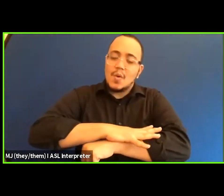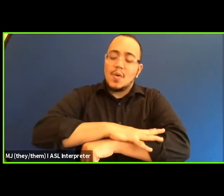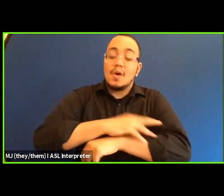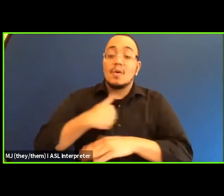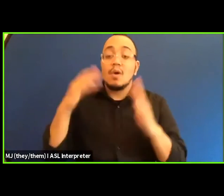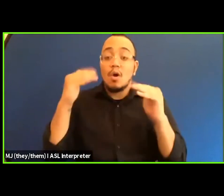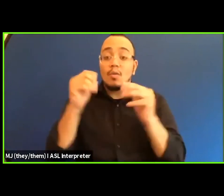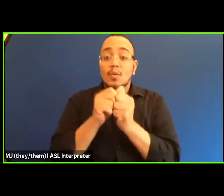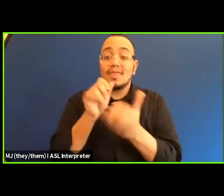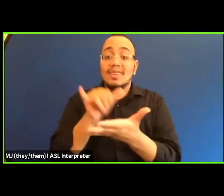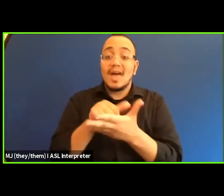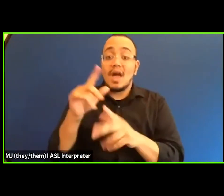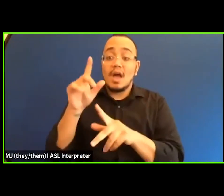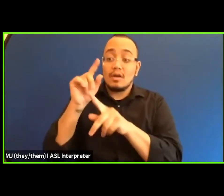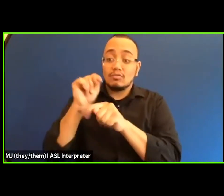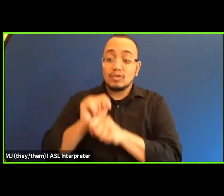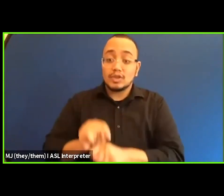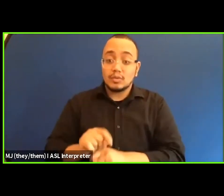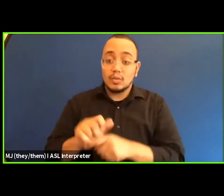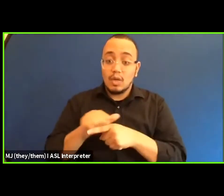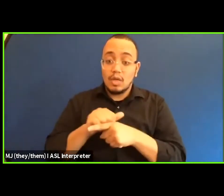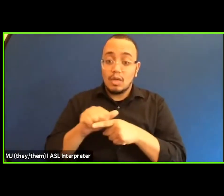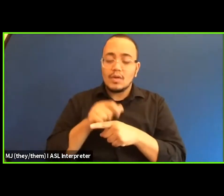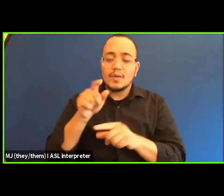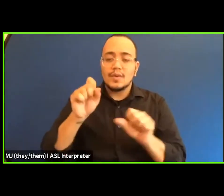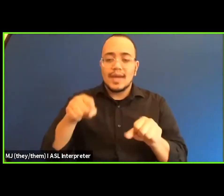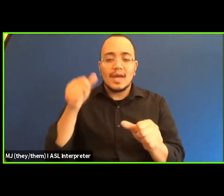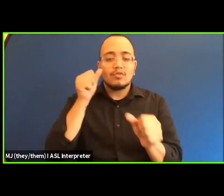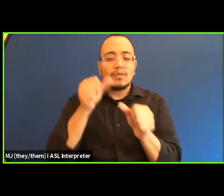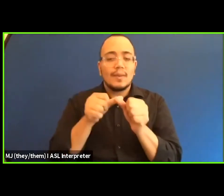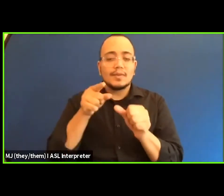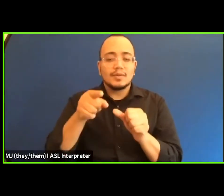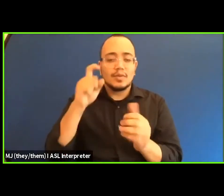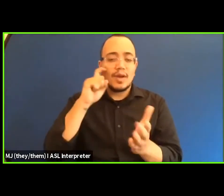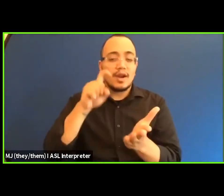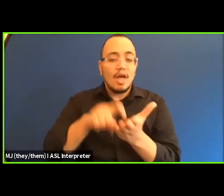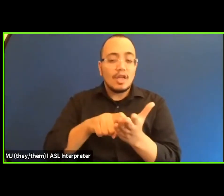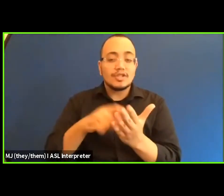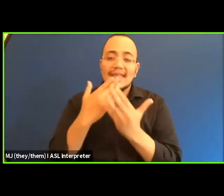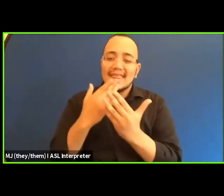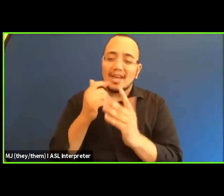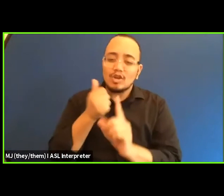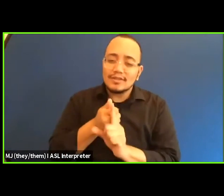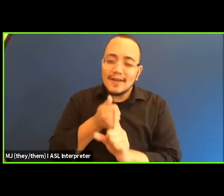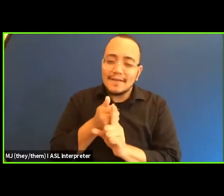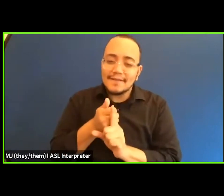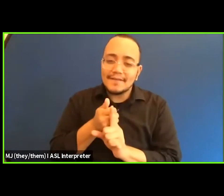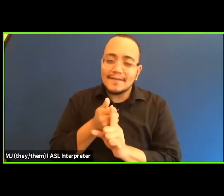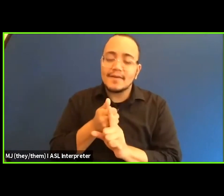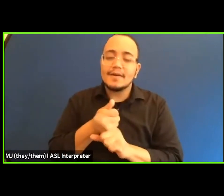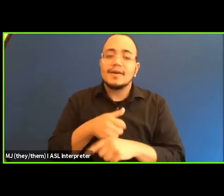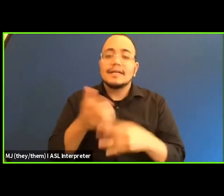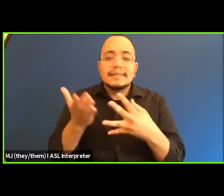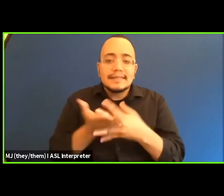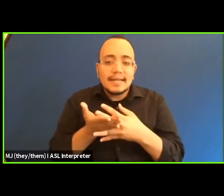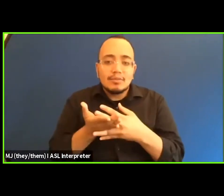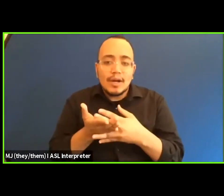this ritual that we practice today, that you can remember to acknowledge and to thank yourself, take breaks,